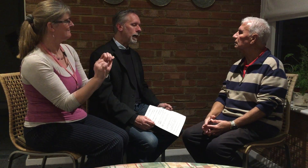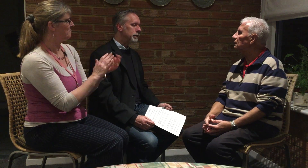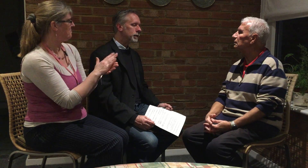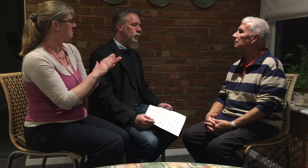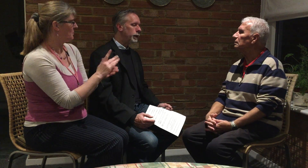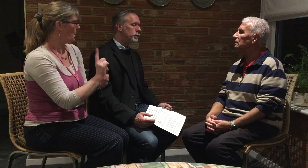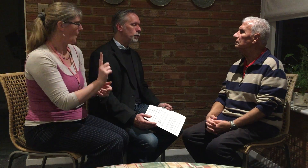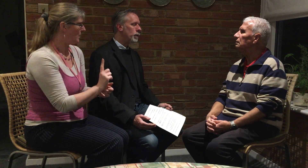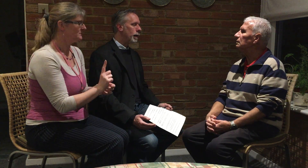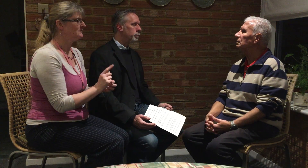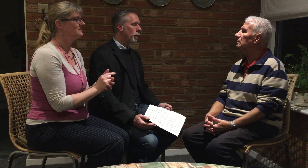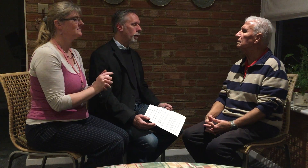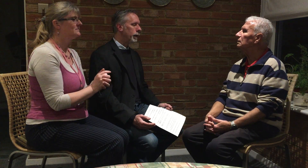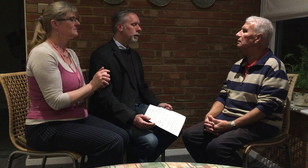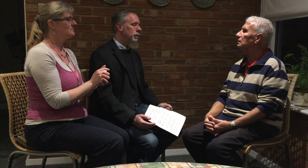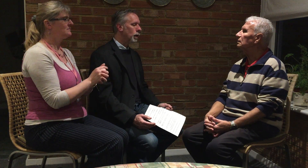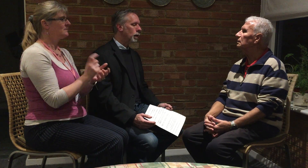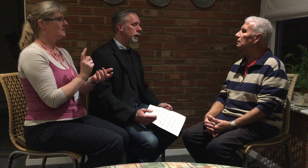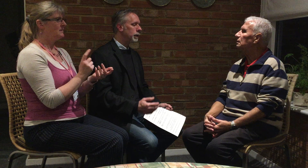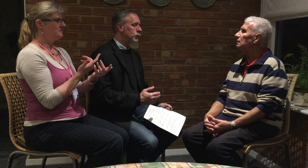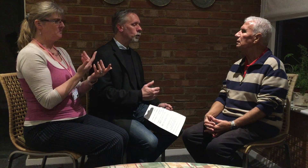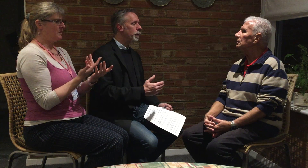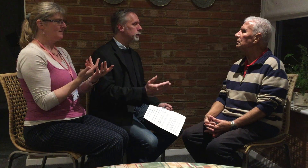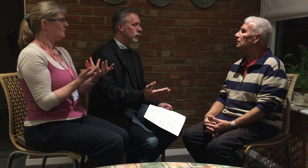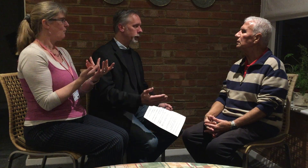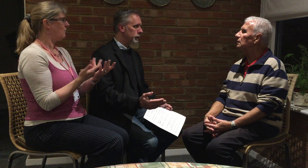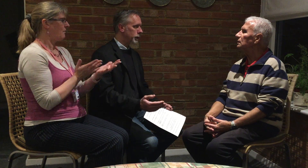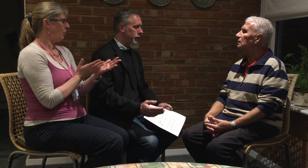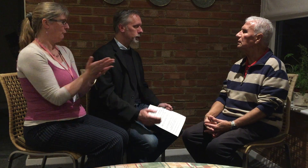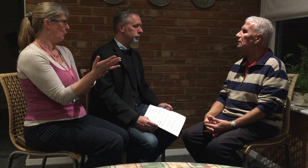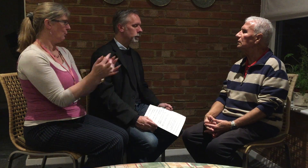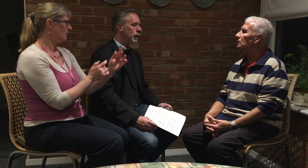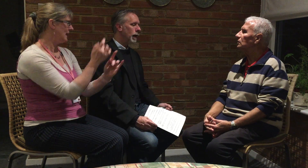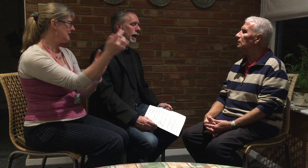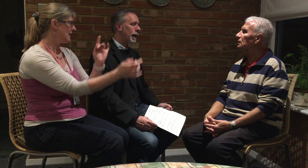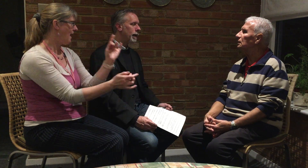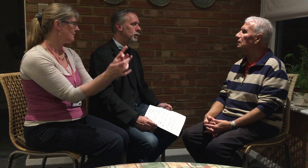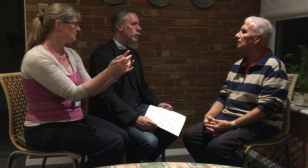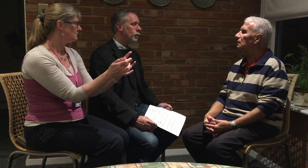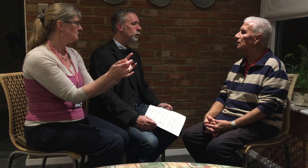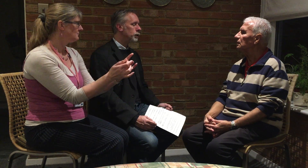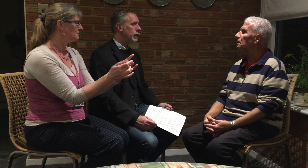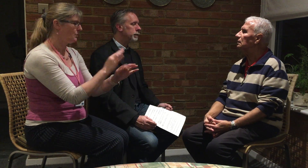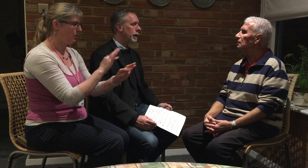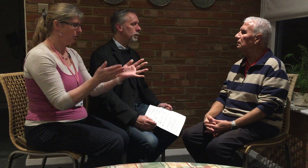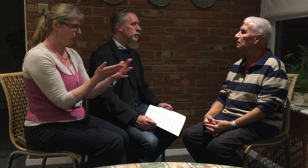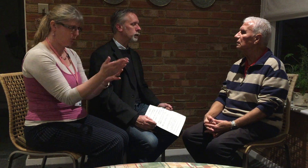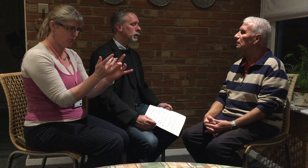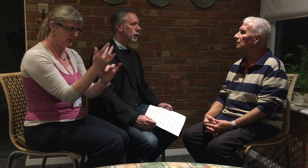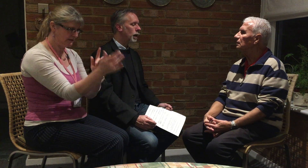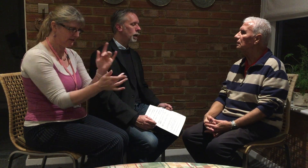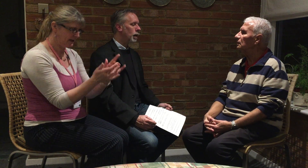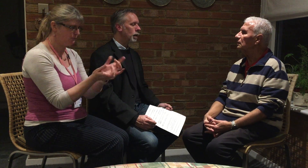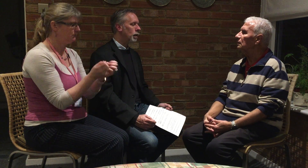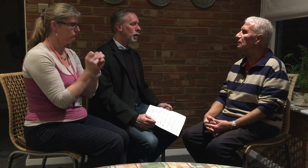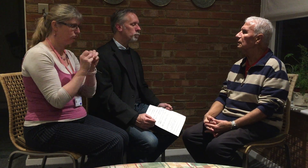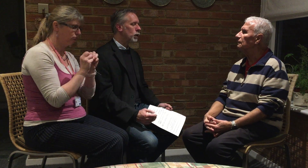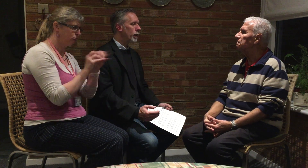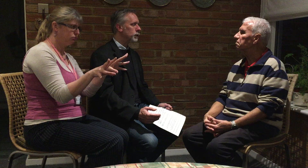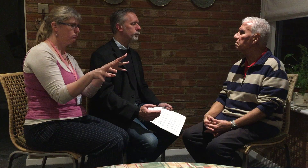And so we do that by, it's all based on the internet, and we will send out a request